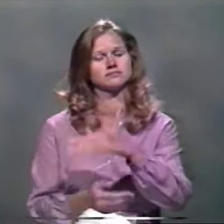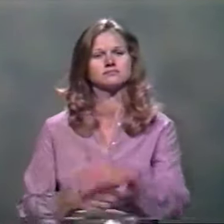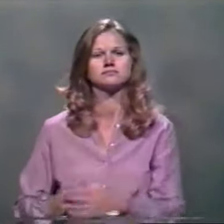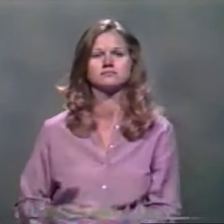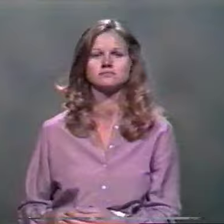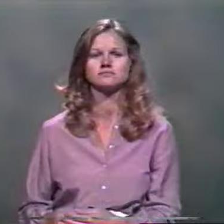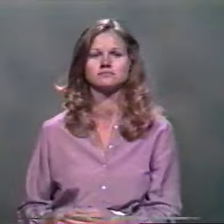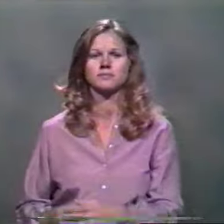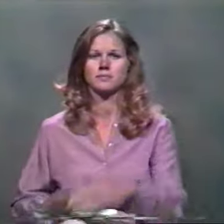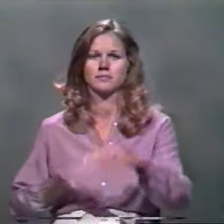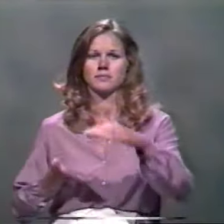Bake.